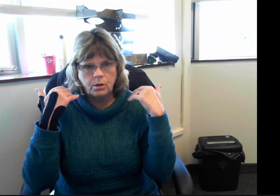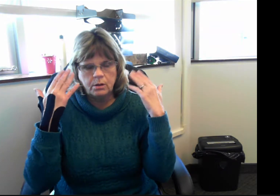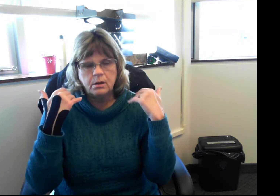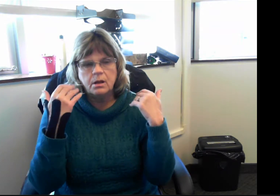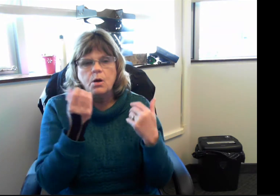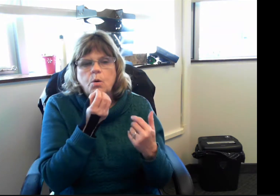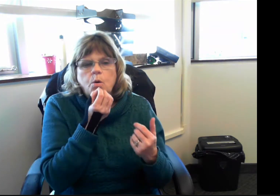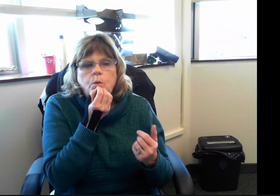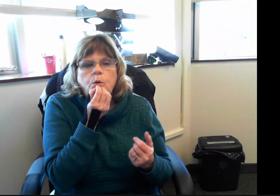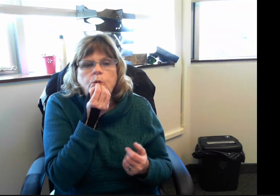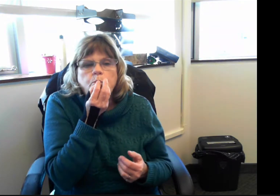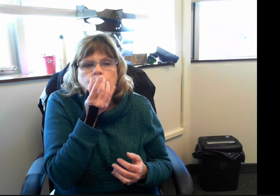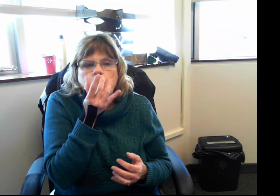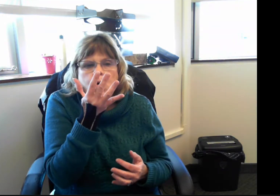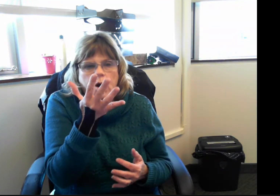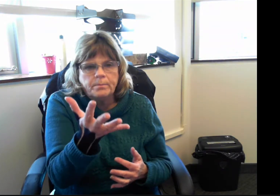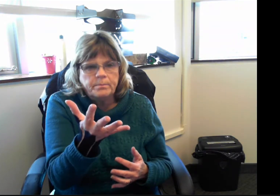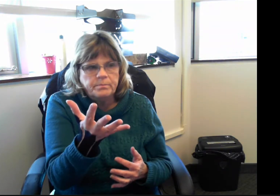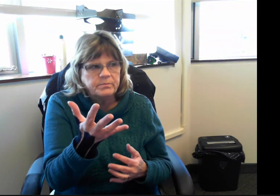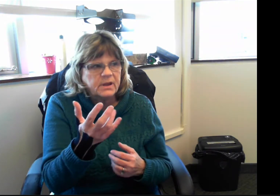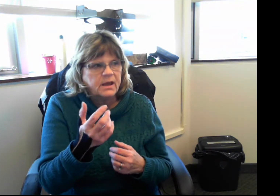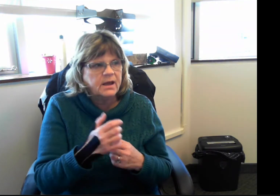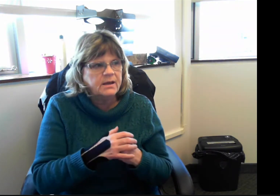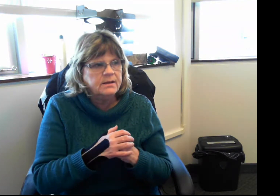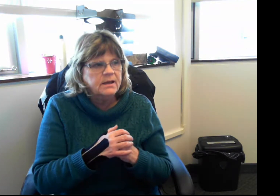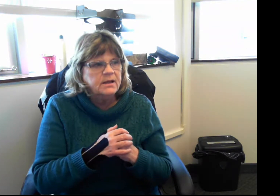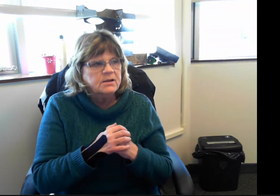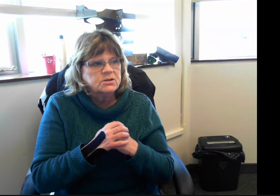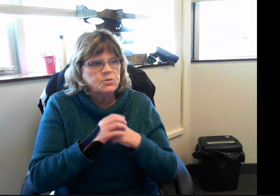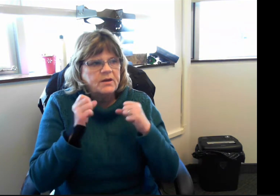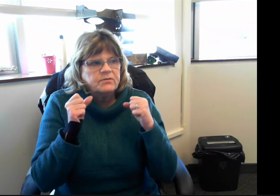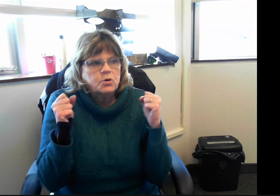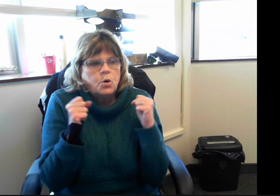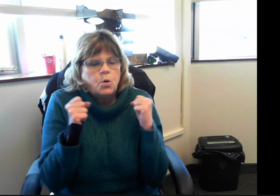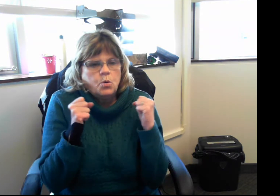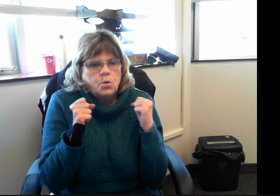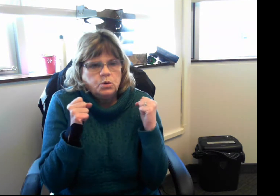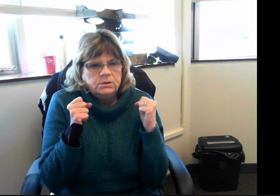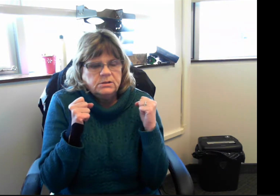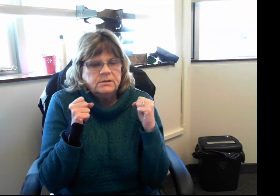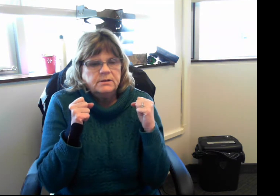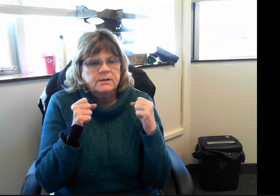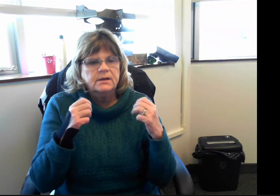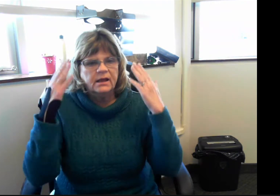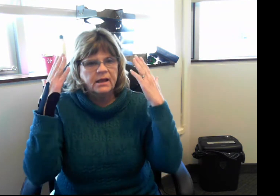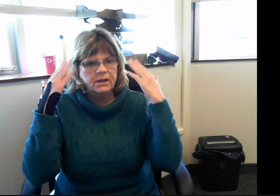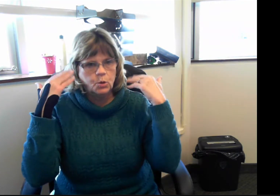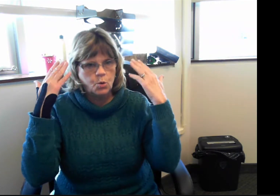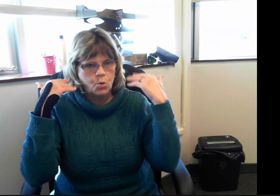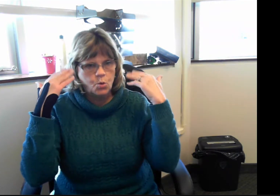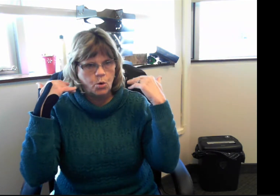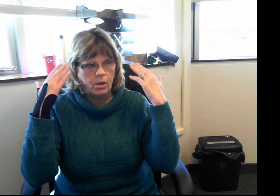Cool or warm. Okay, so we have cold and